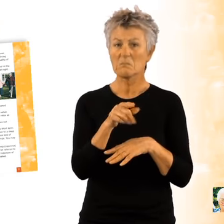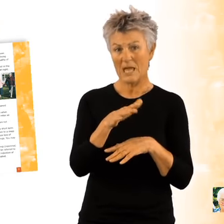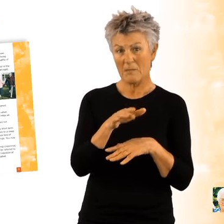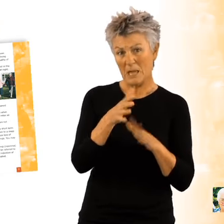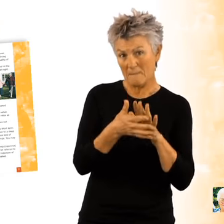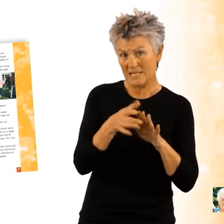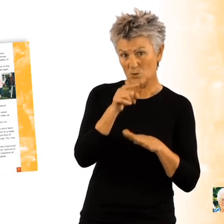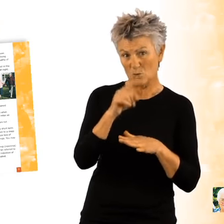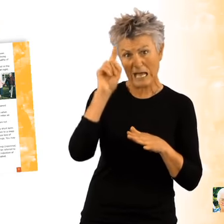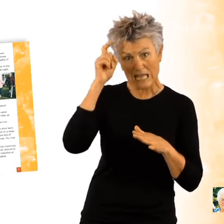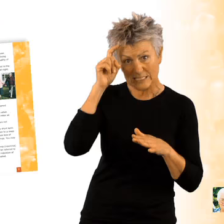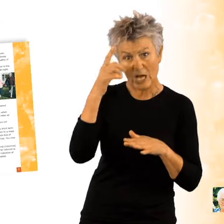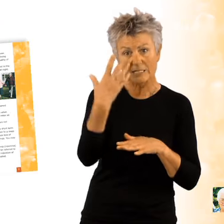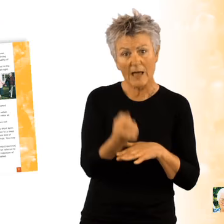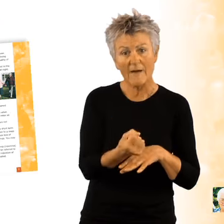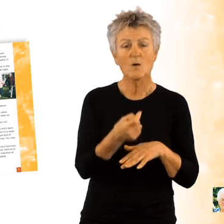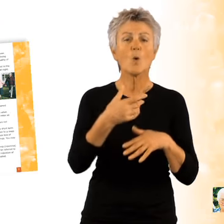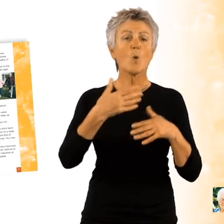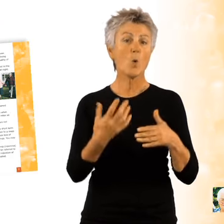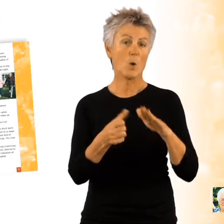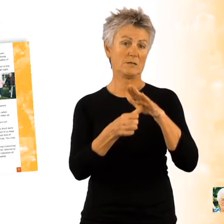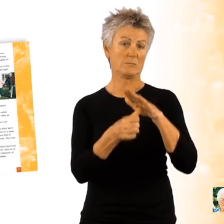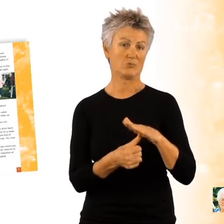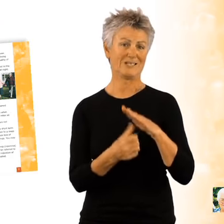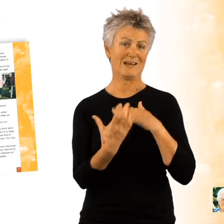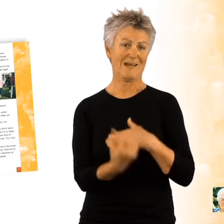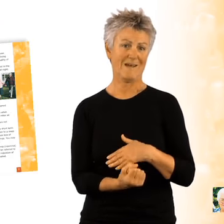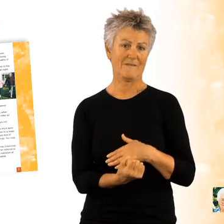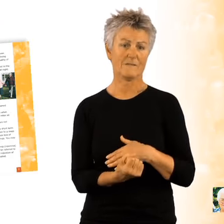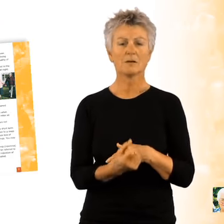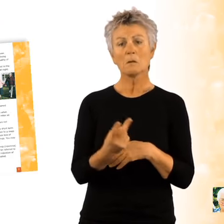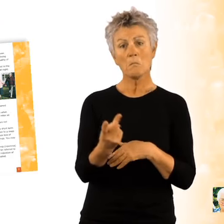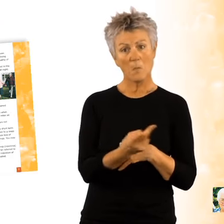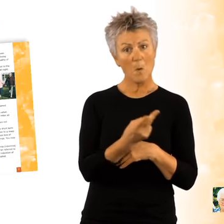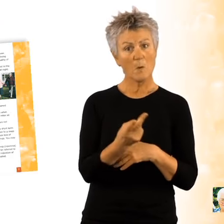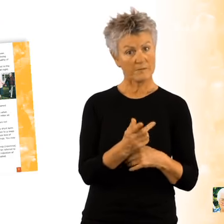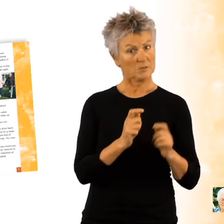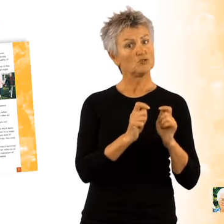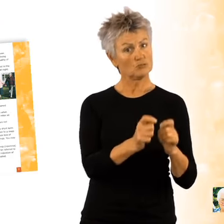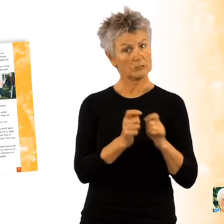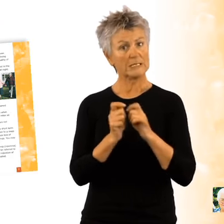Insomnia can also be an indication of anxiety or depression, which can be treated.